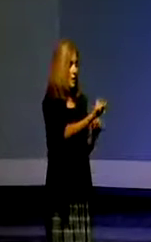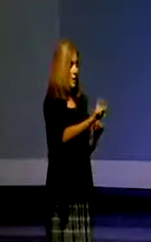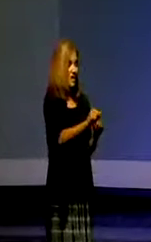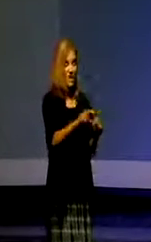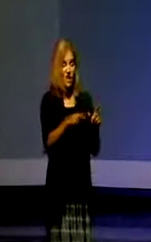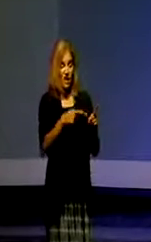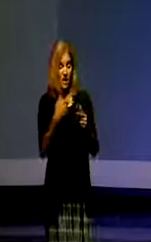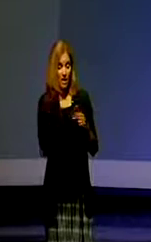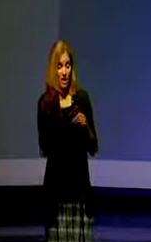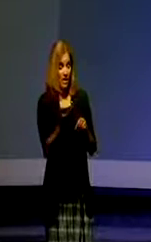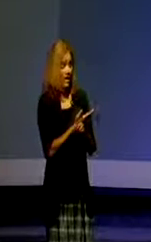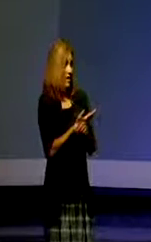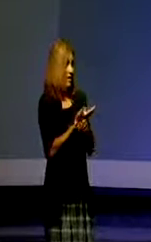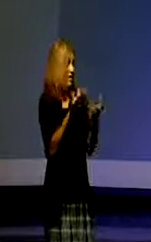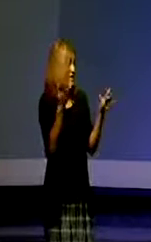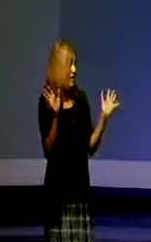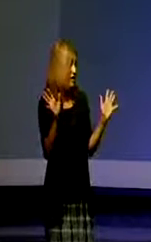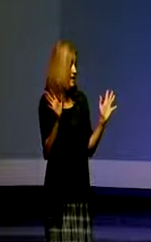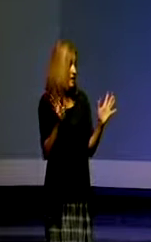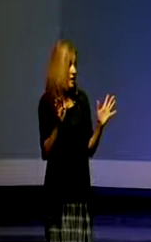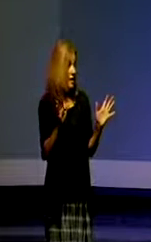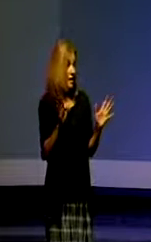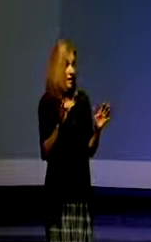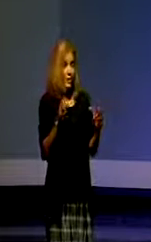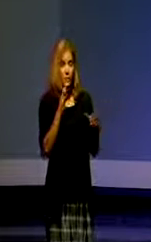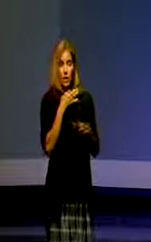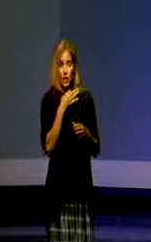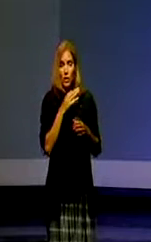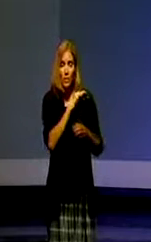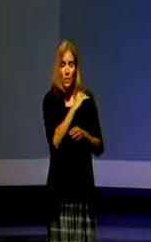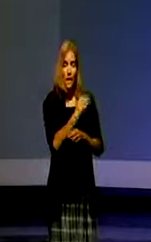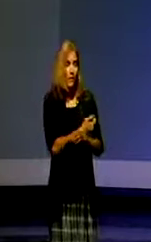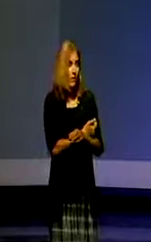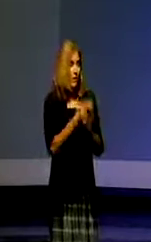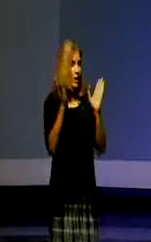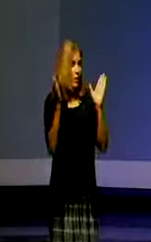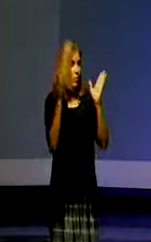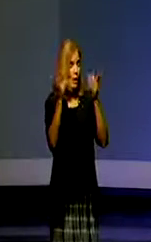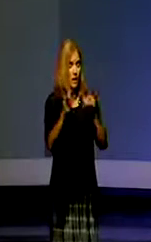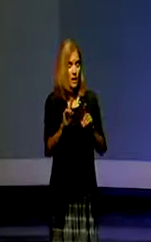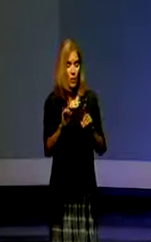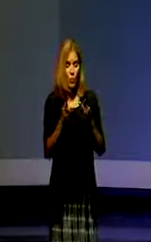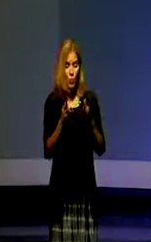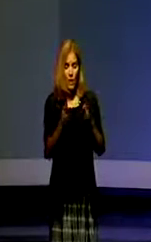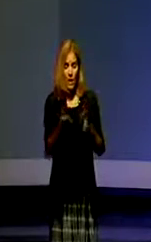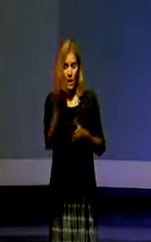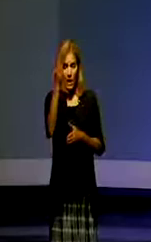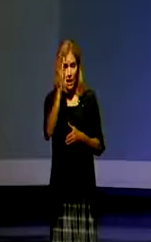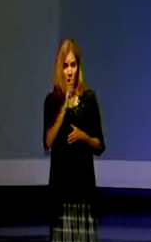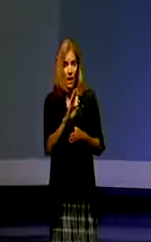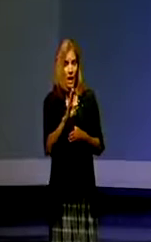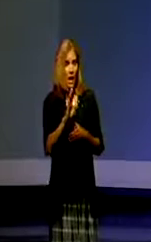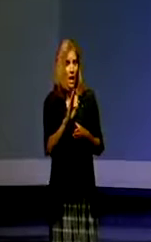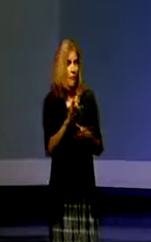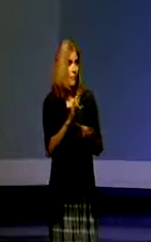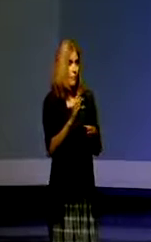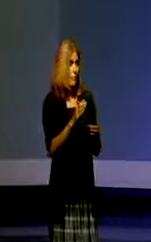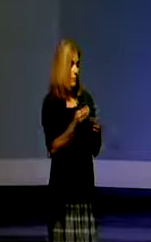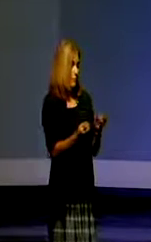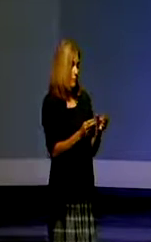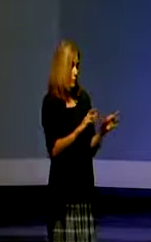it. Mysteriously and powerfully, in a miraculous way, God brings the